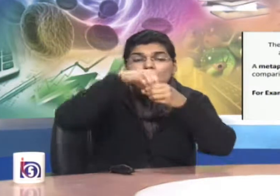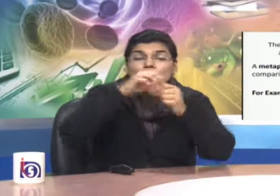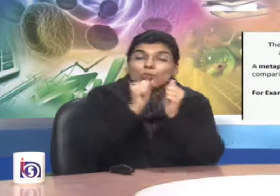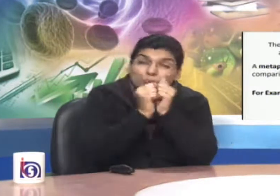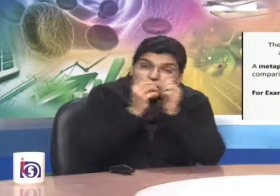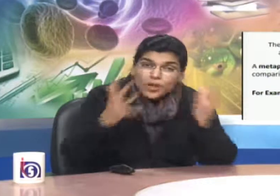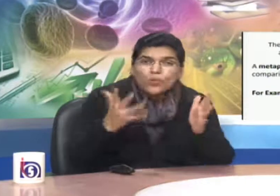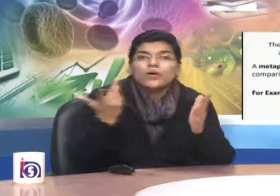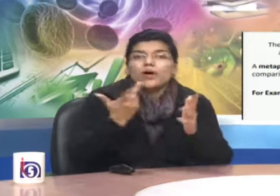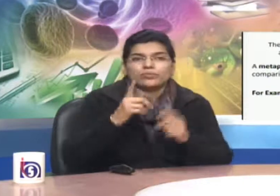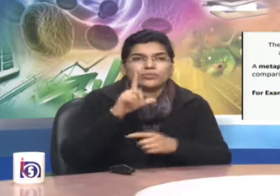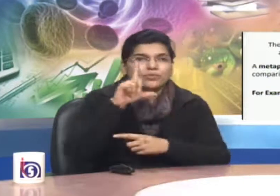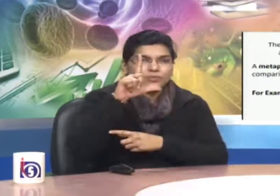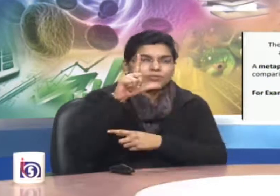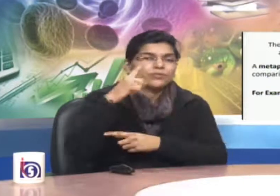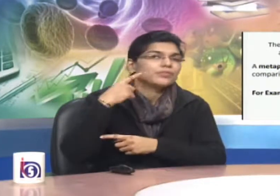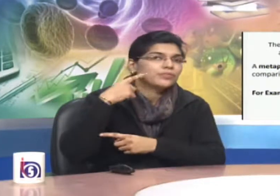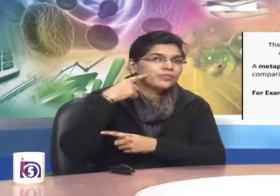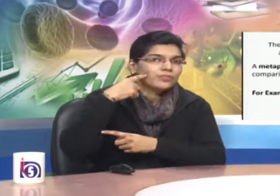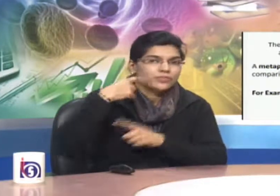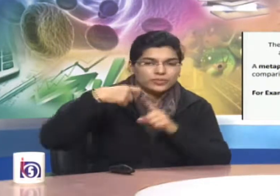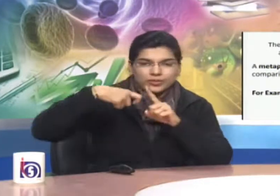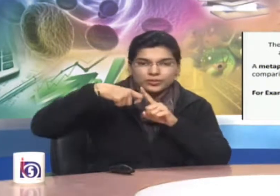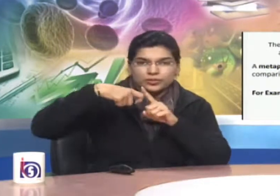like or as. It is without like